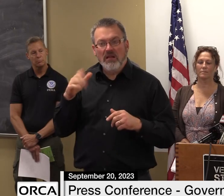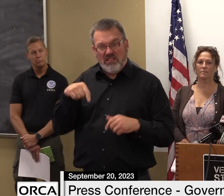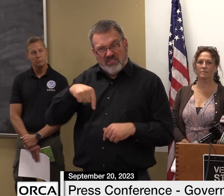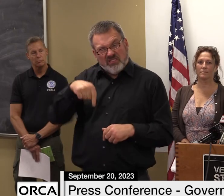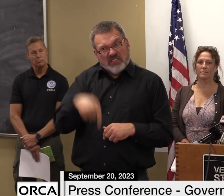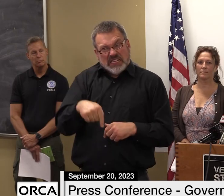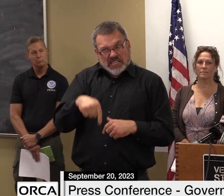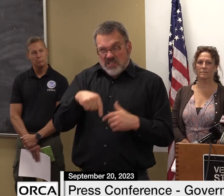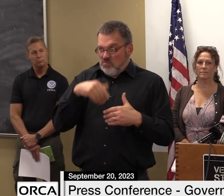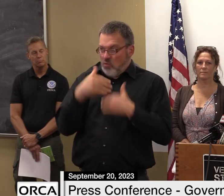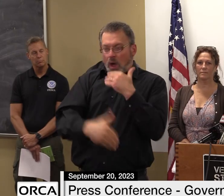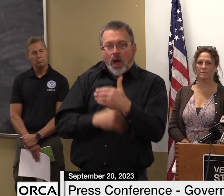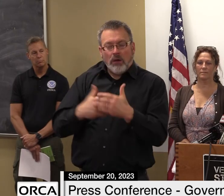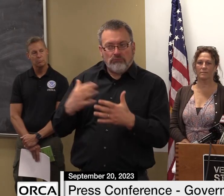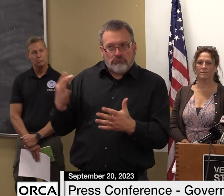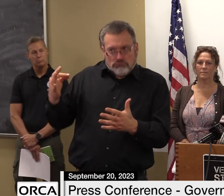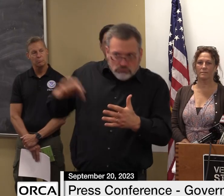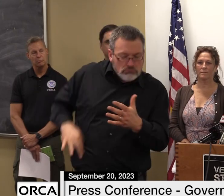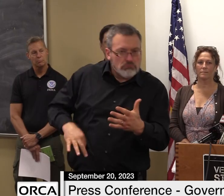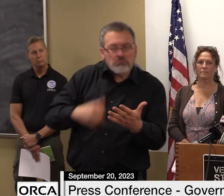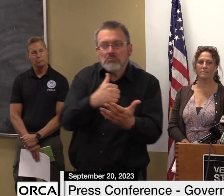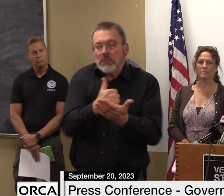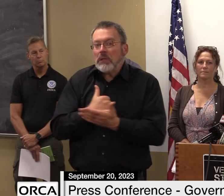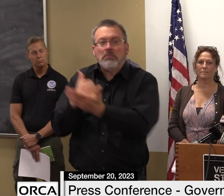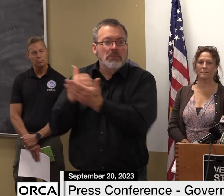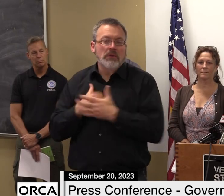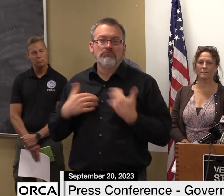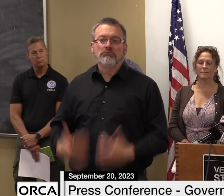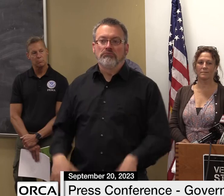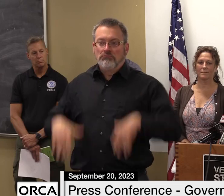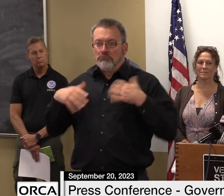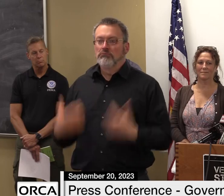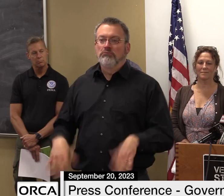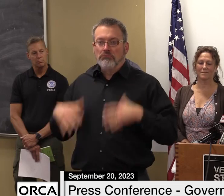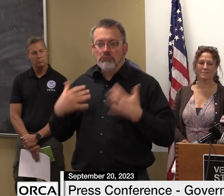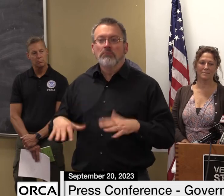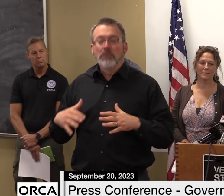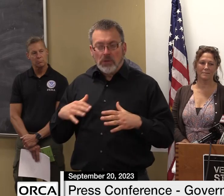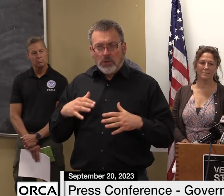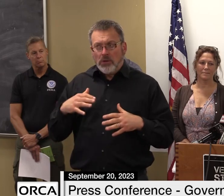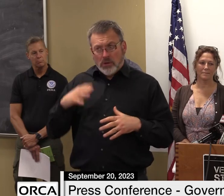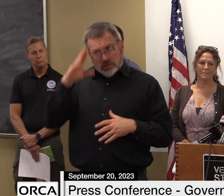our local community relies on us, and we rely on them as well.